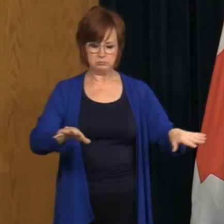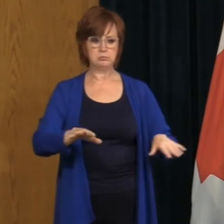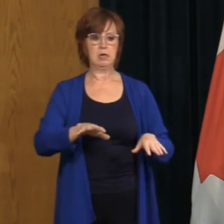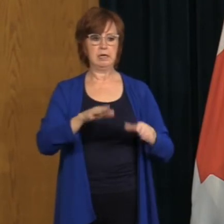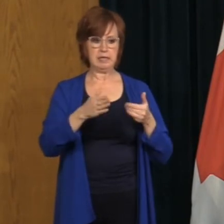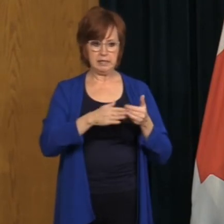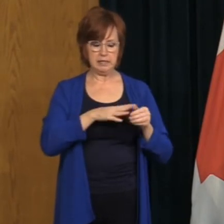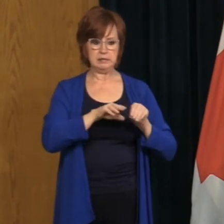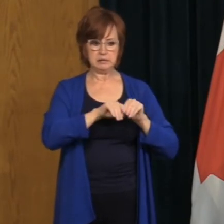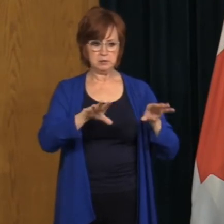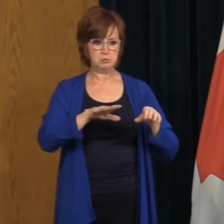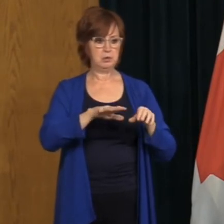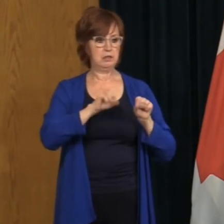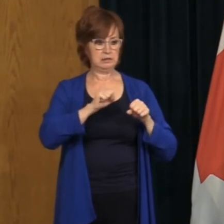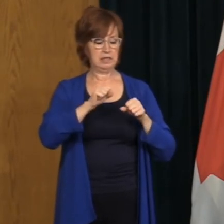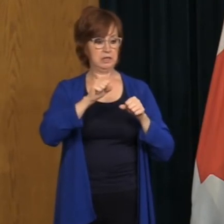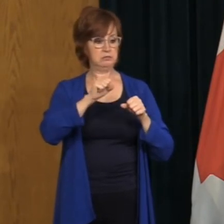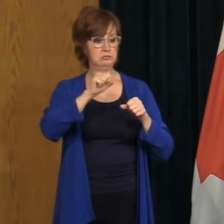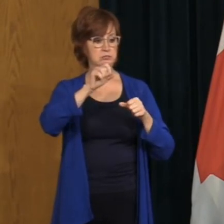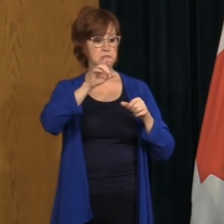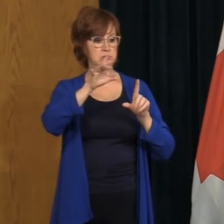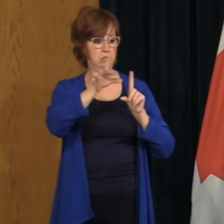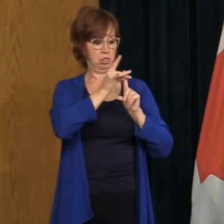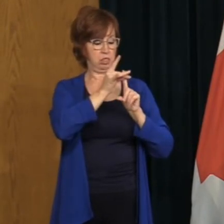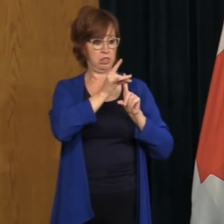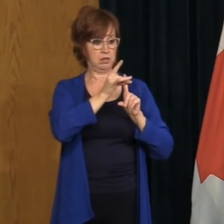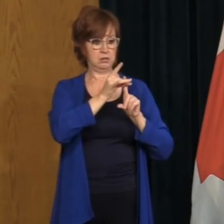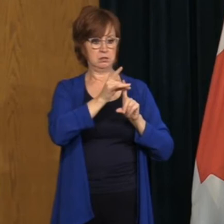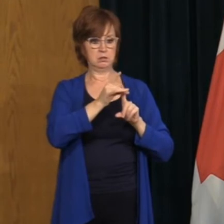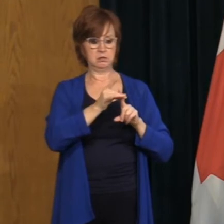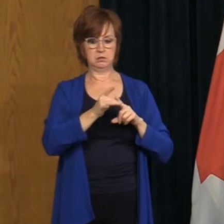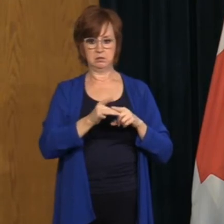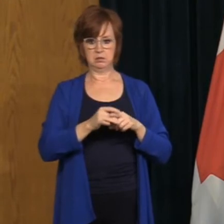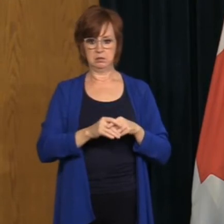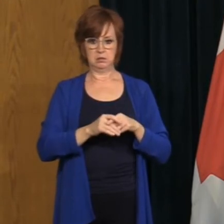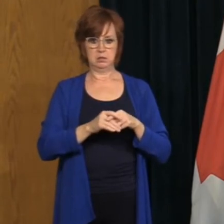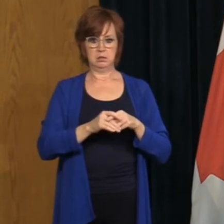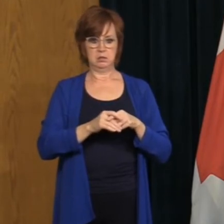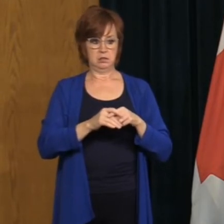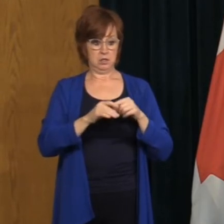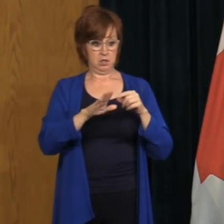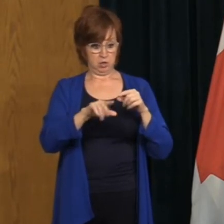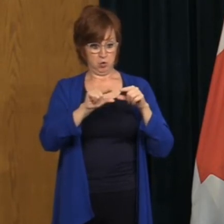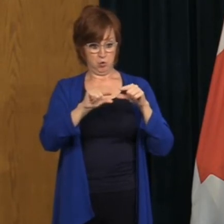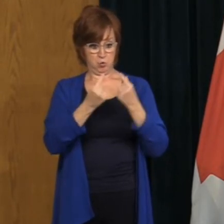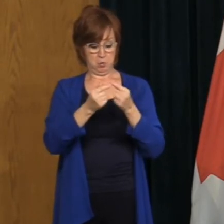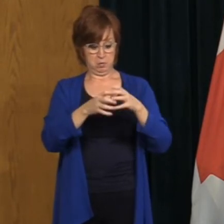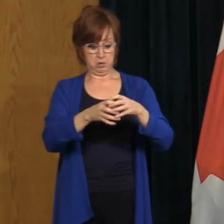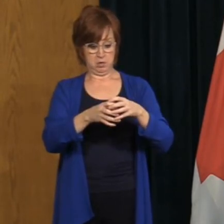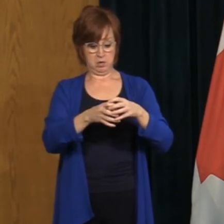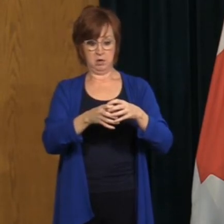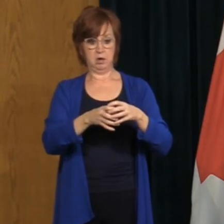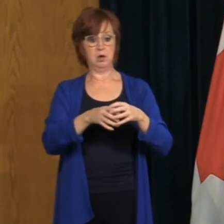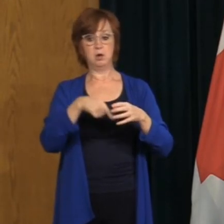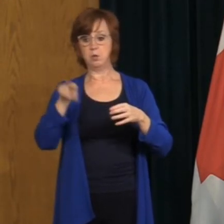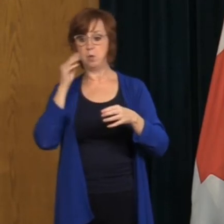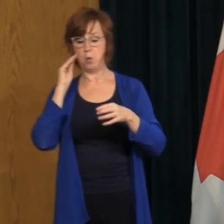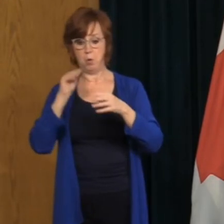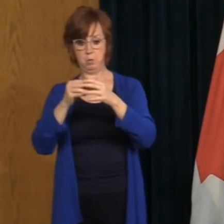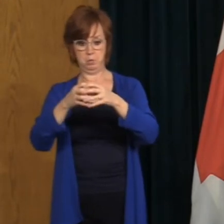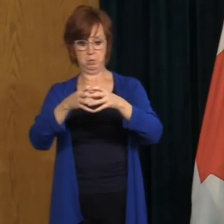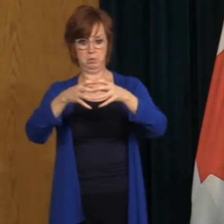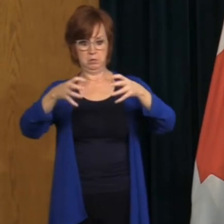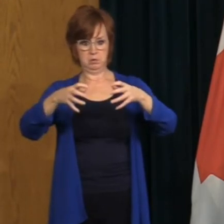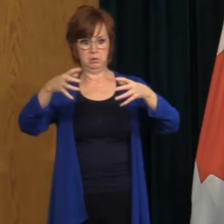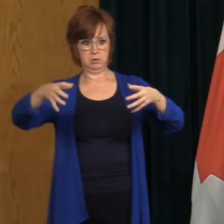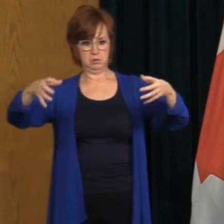as the risk to infect a larger number of people, and ultimately have that larger number of people be in contact with an even larger